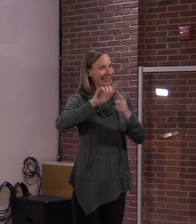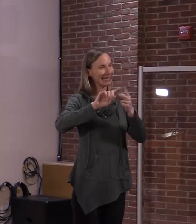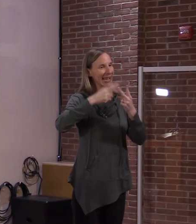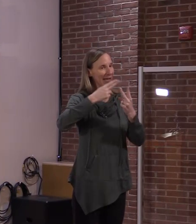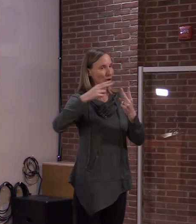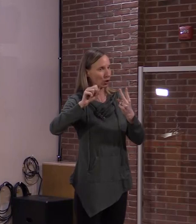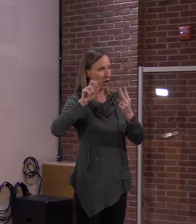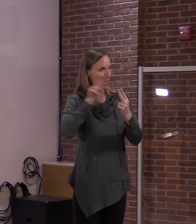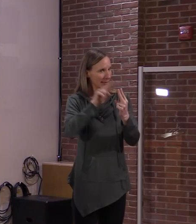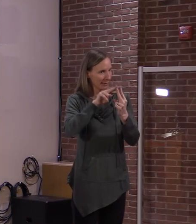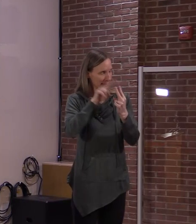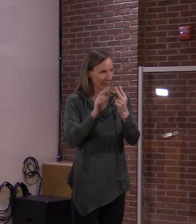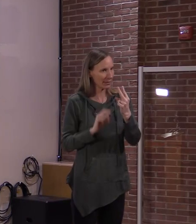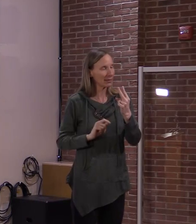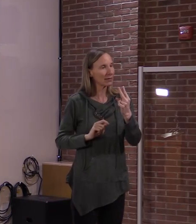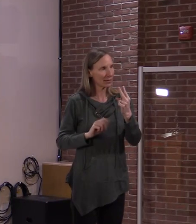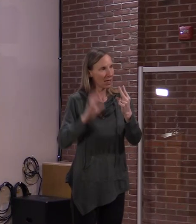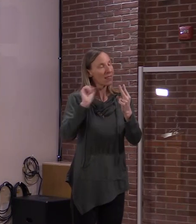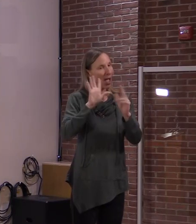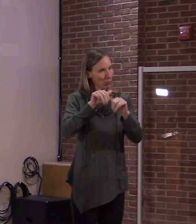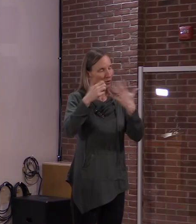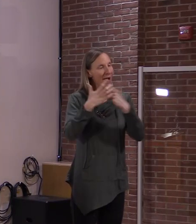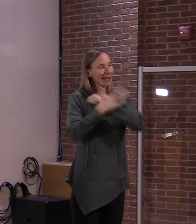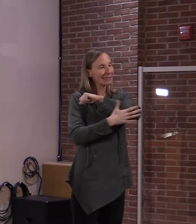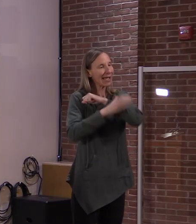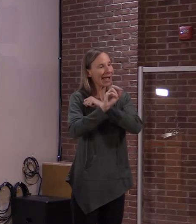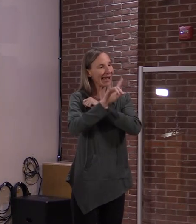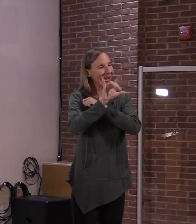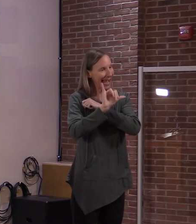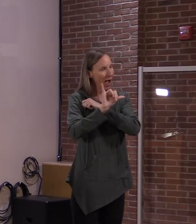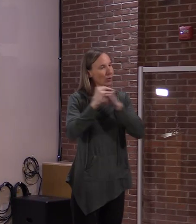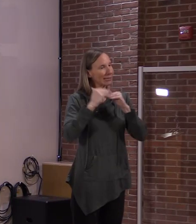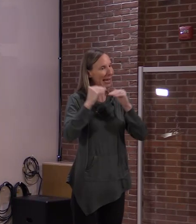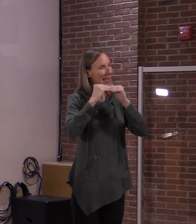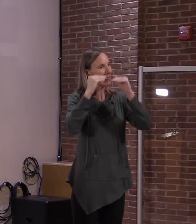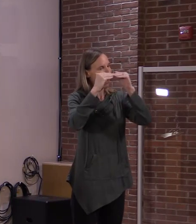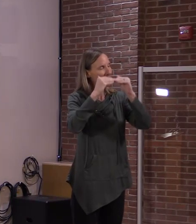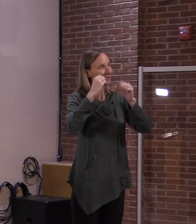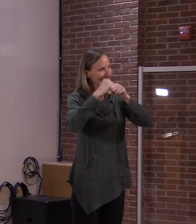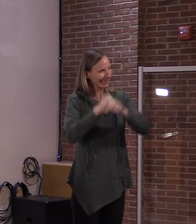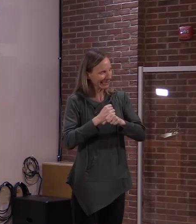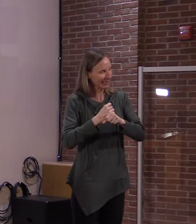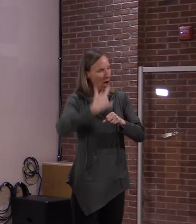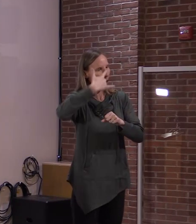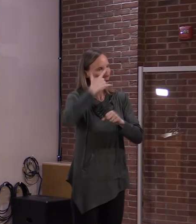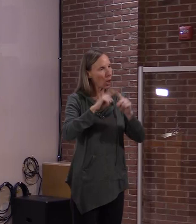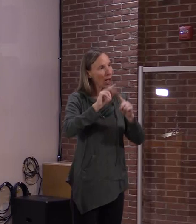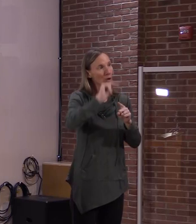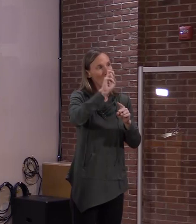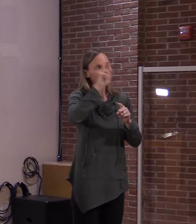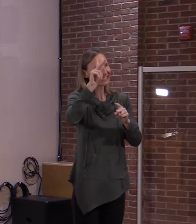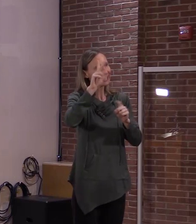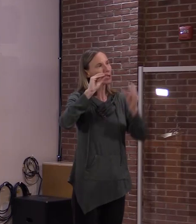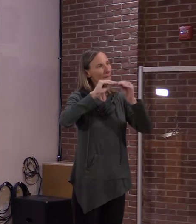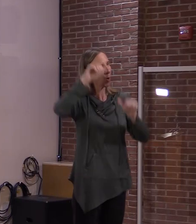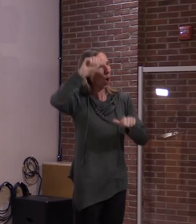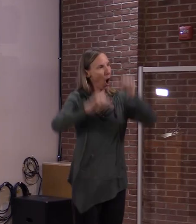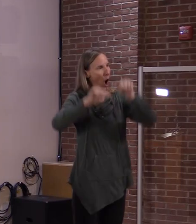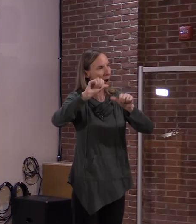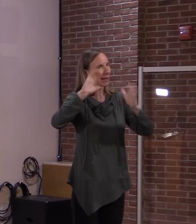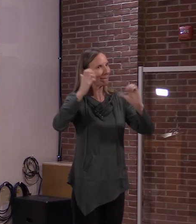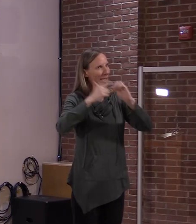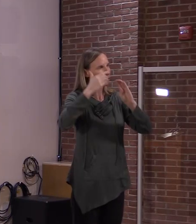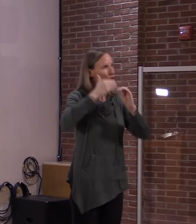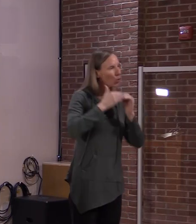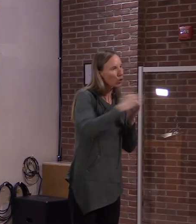data actually provides county level statistics that shows a modestly higher hesitancy in the kingdom than the rest of the state. Do you